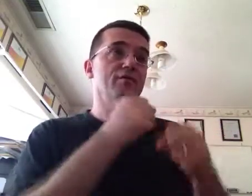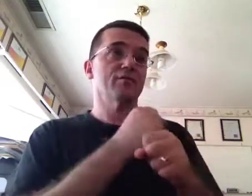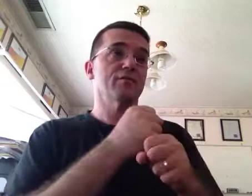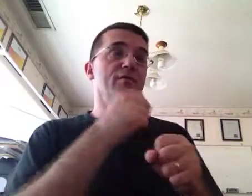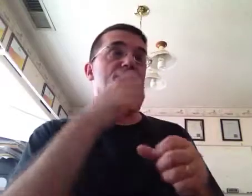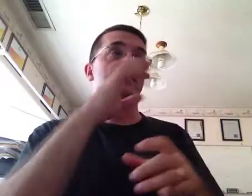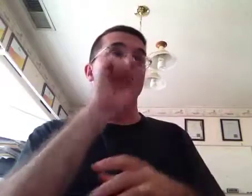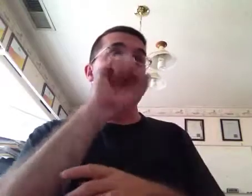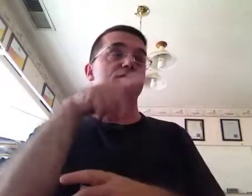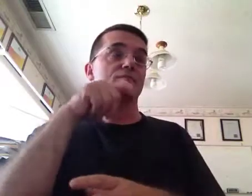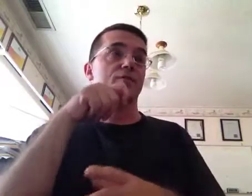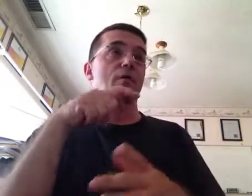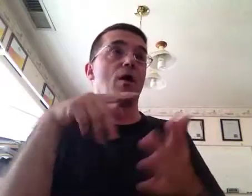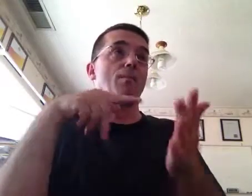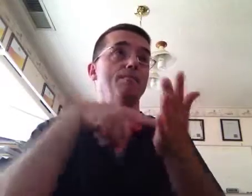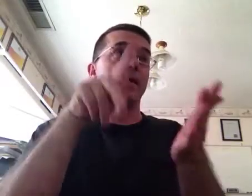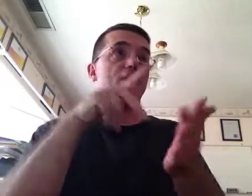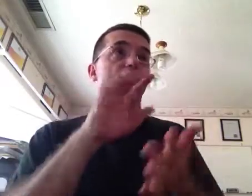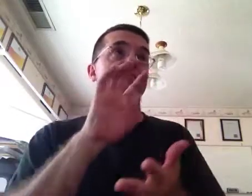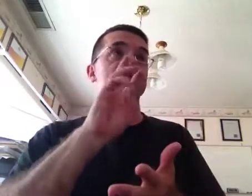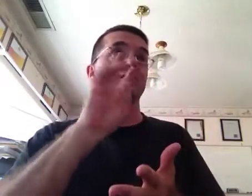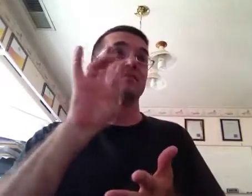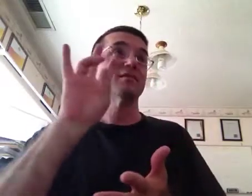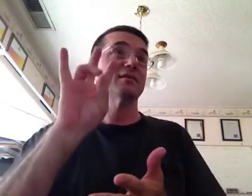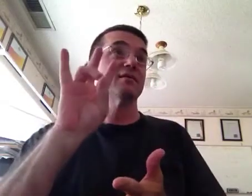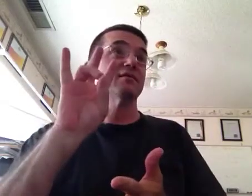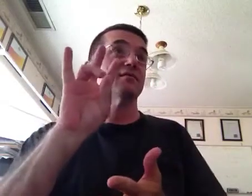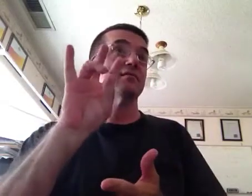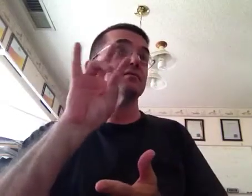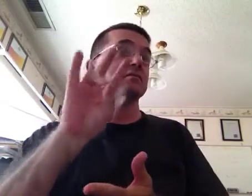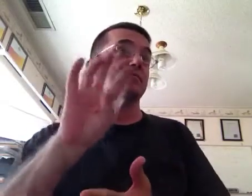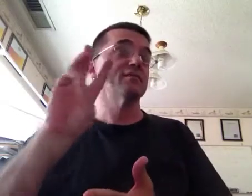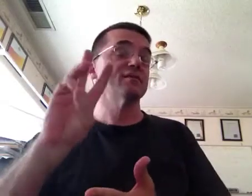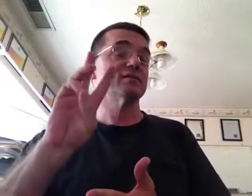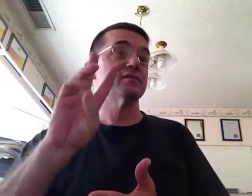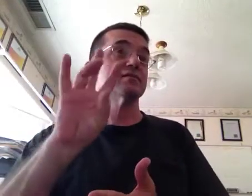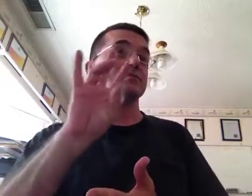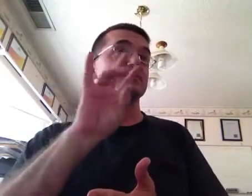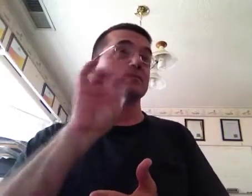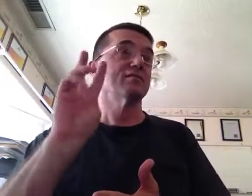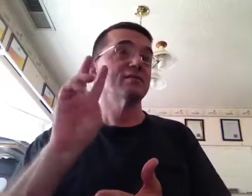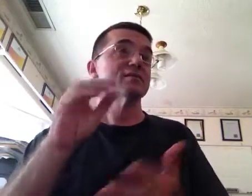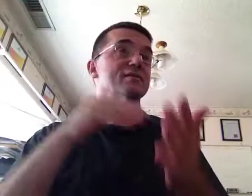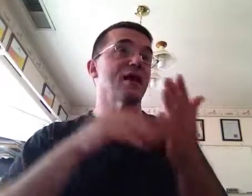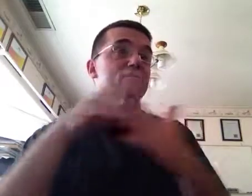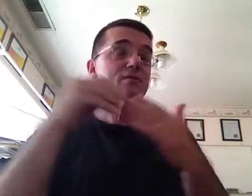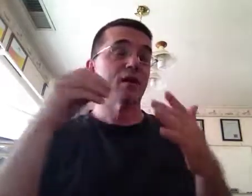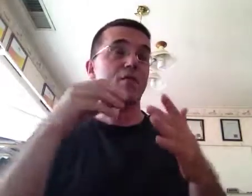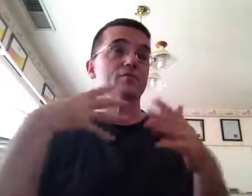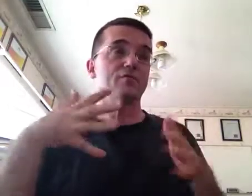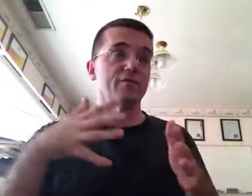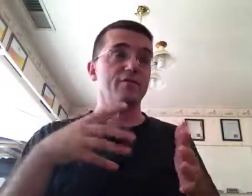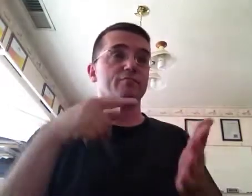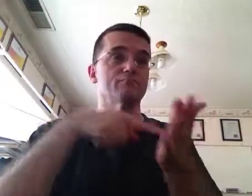paid off $76,000. Good for you. Thank you. I'm really excited about it. The problem I have is my